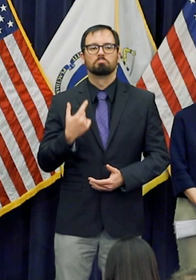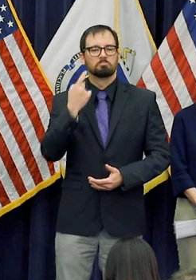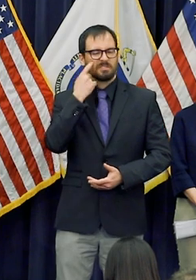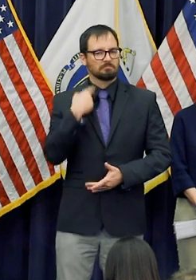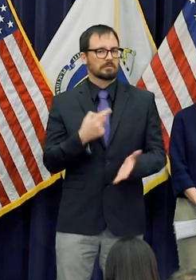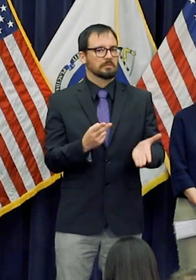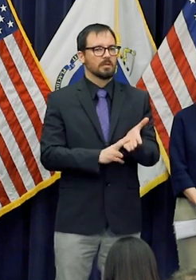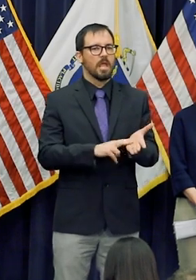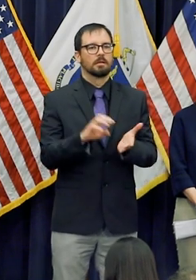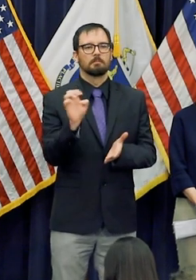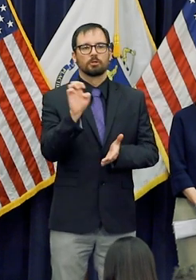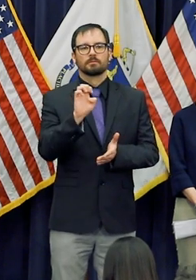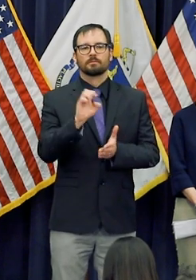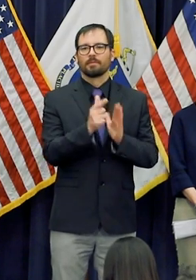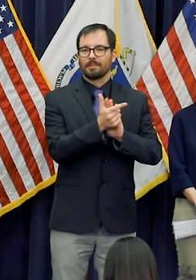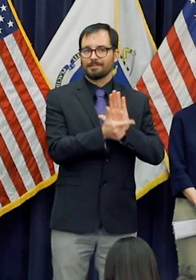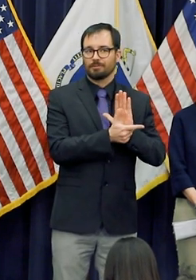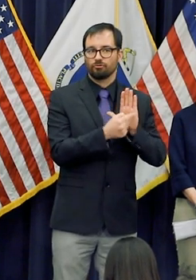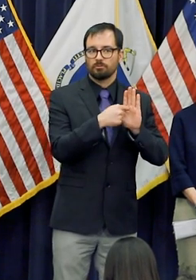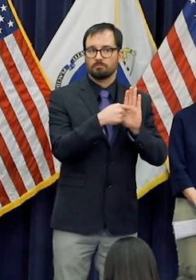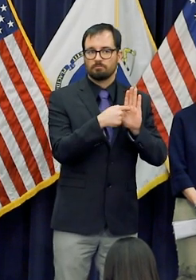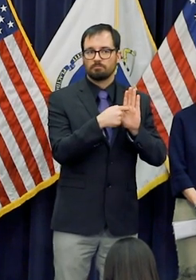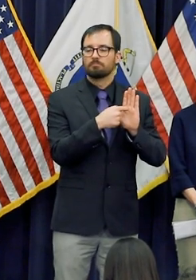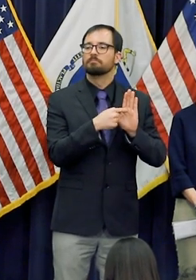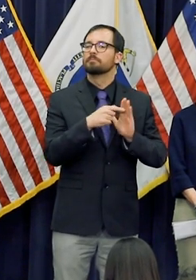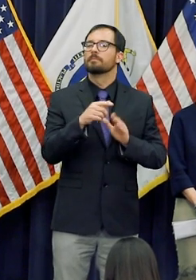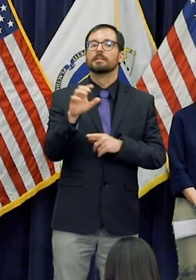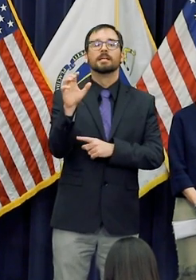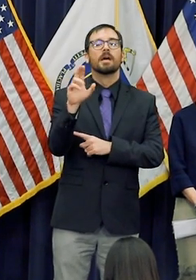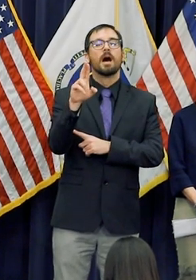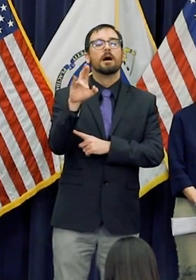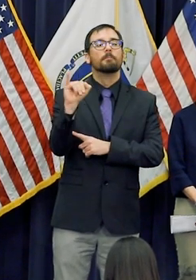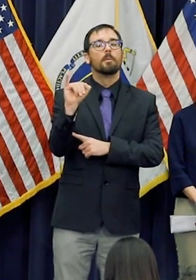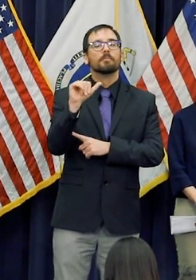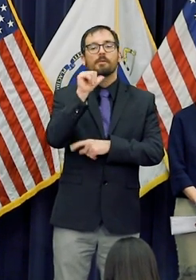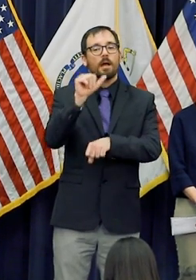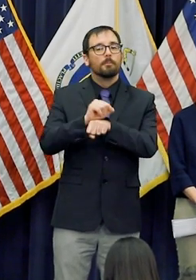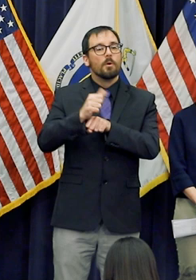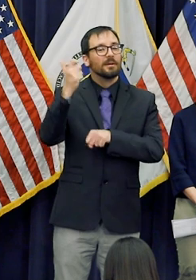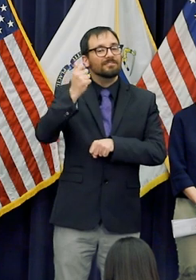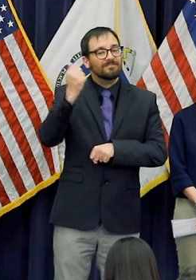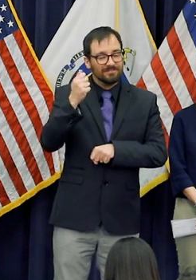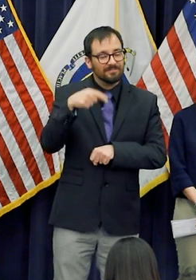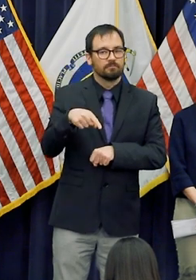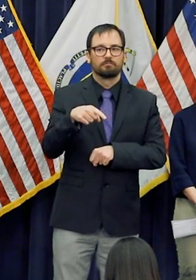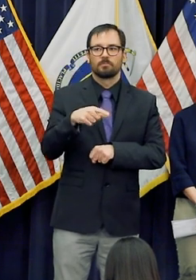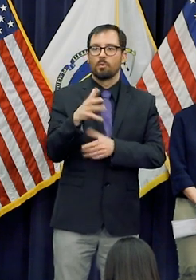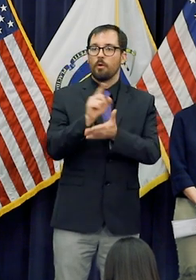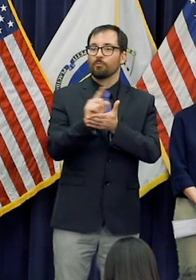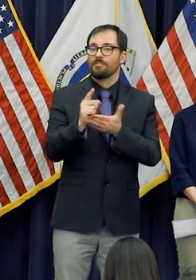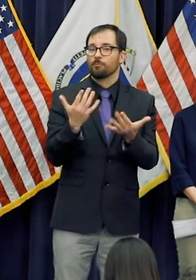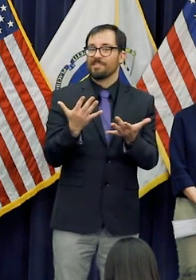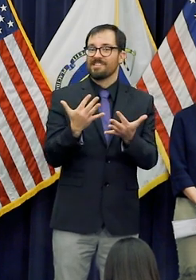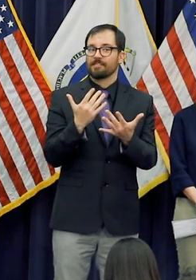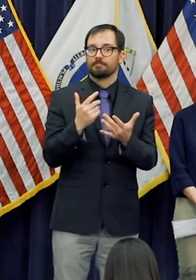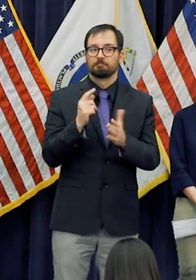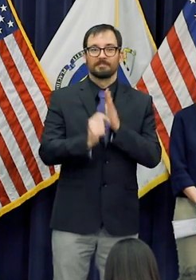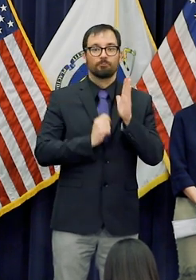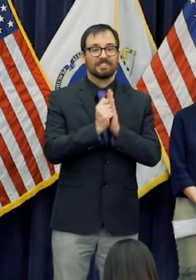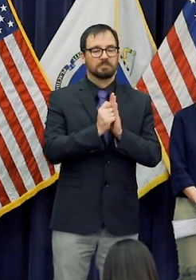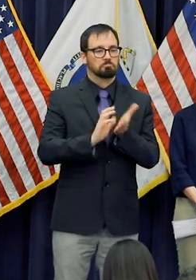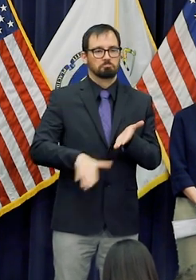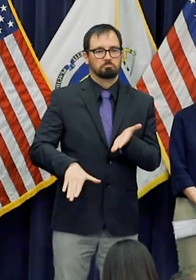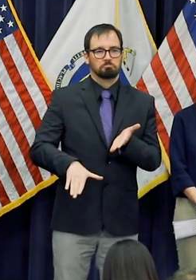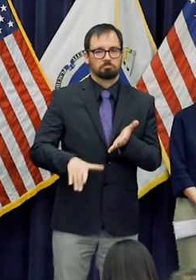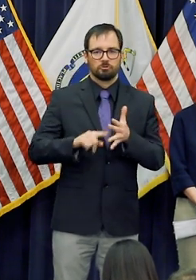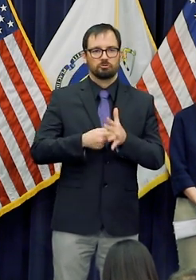one-week waiting period for unemployment benefits. The Lieutenant Governor and I would like to express our thanks to the legislature for turning